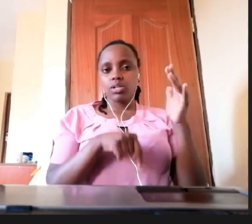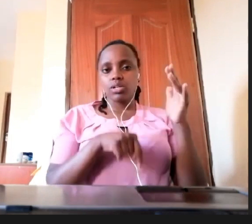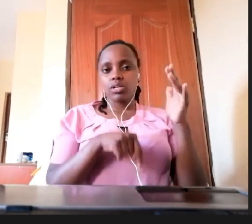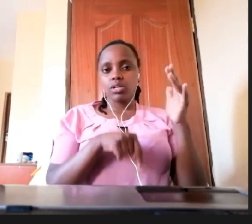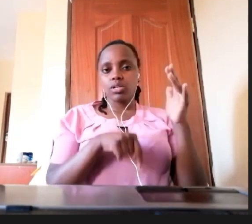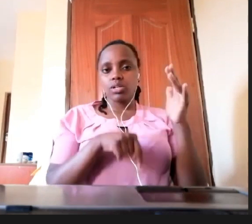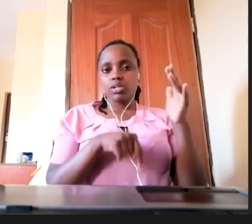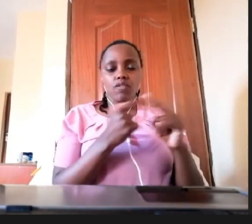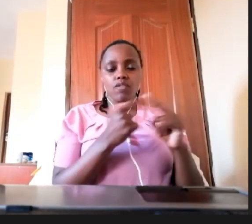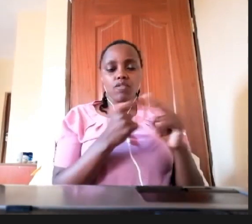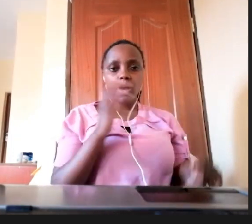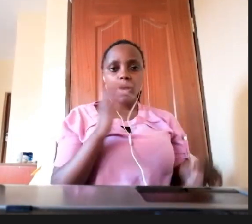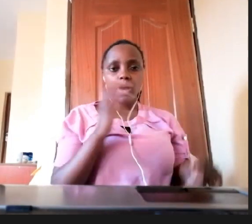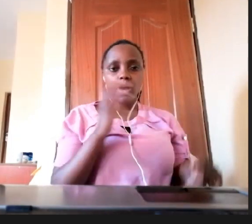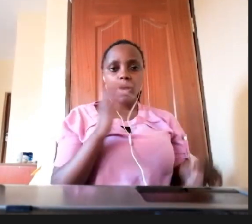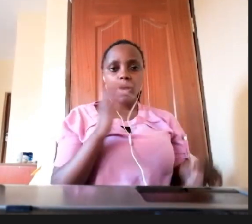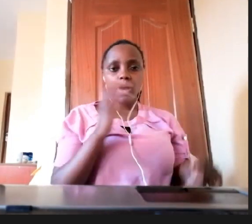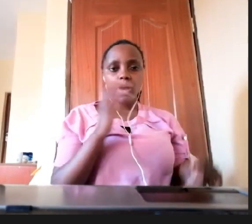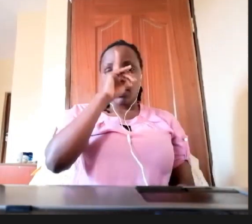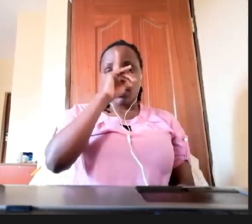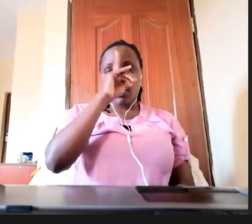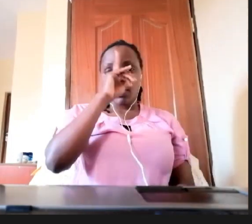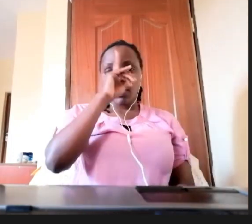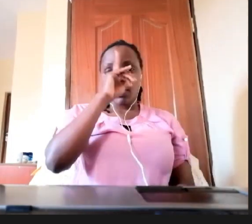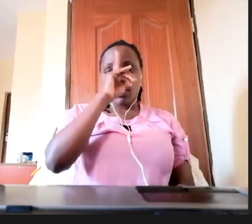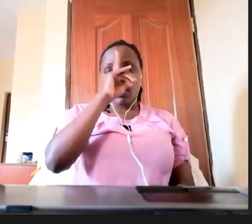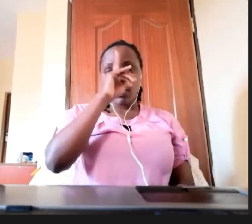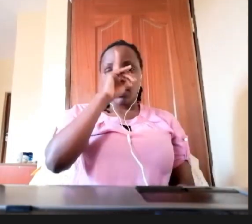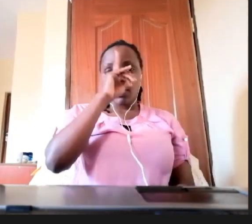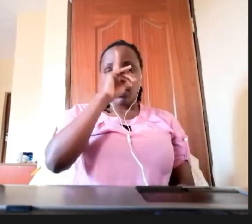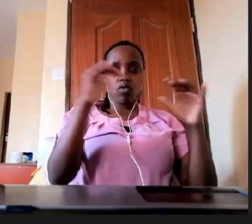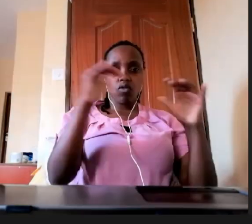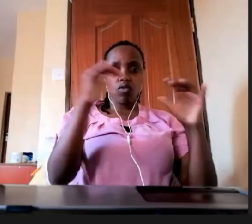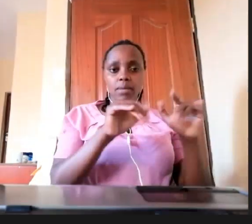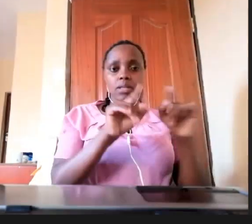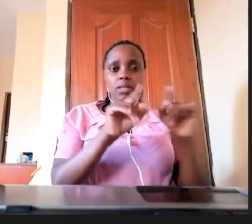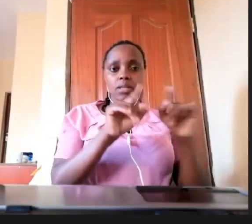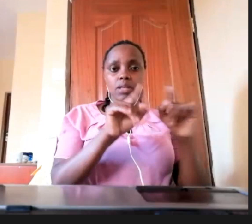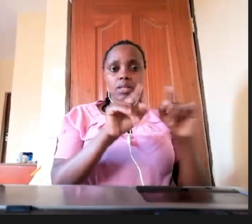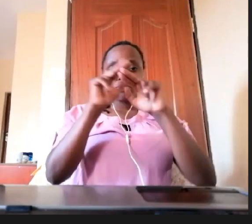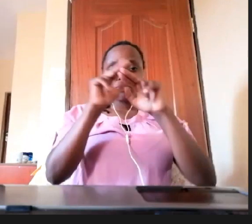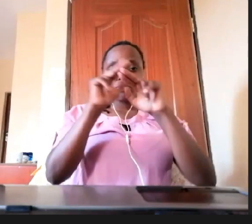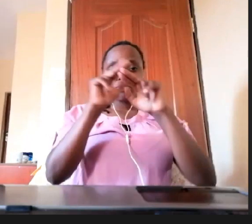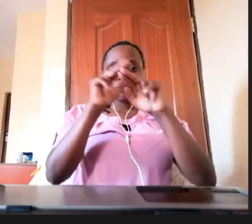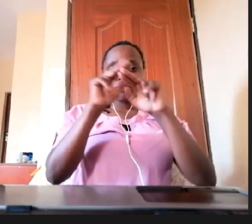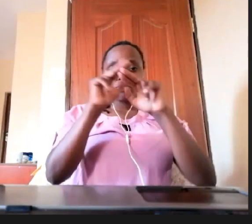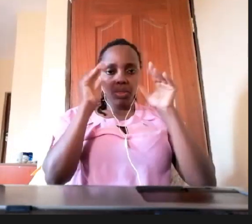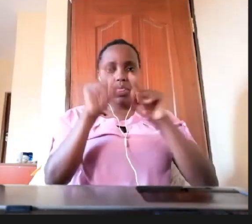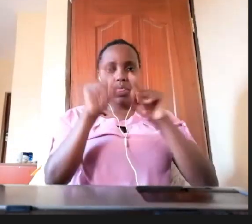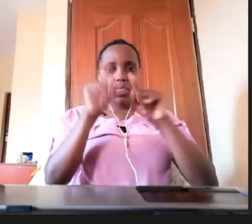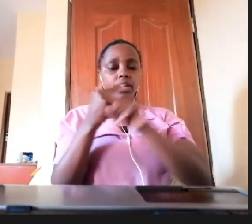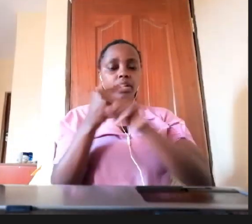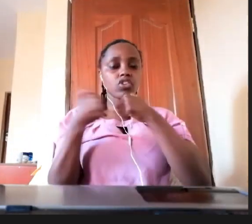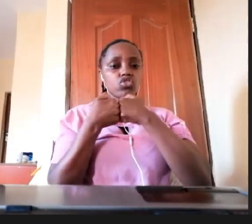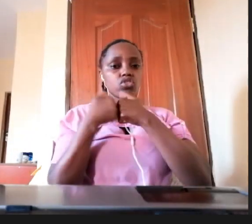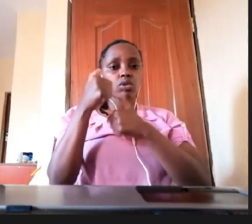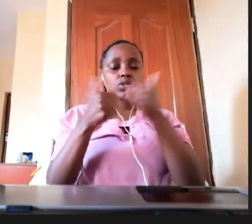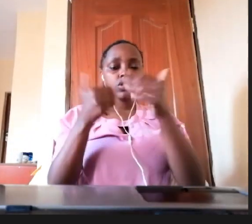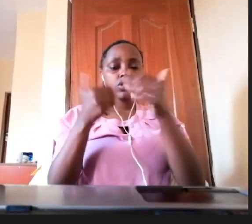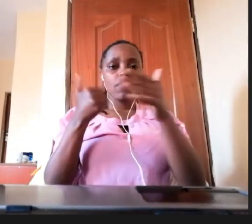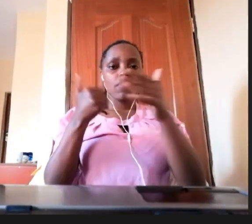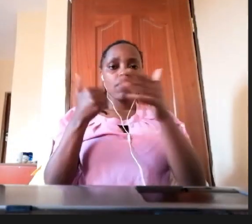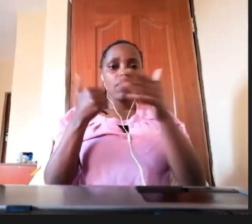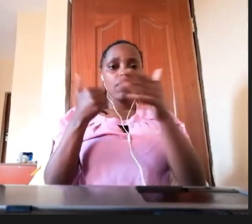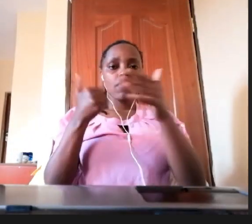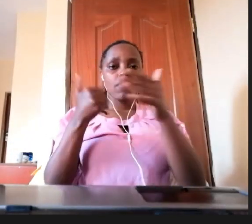the committee quite seriously. As the CSO forum, we can sit down and look at the various challenges that have been raised by members today, that